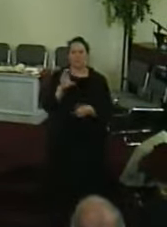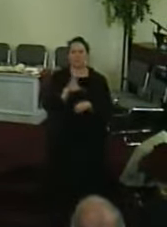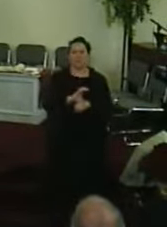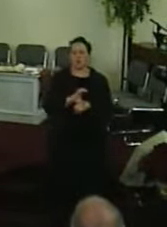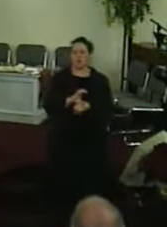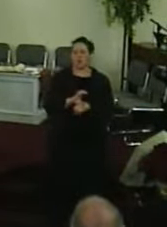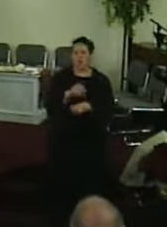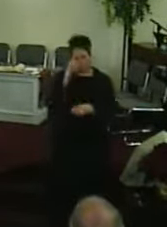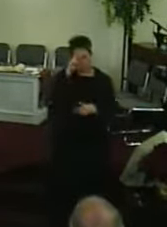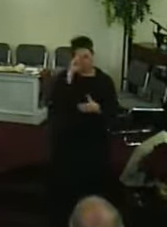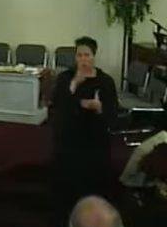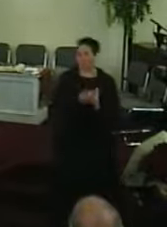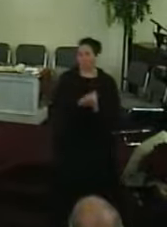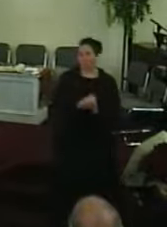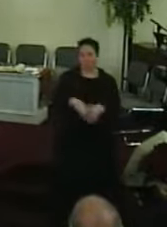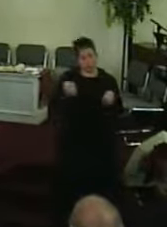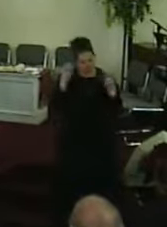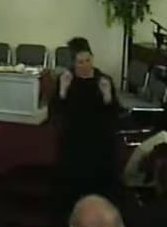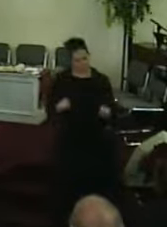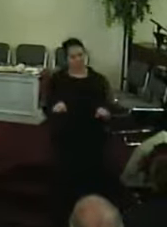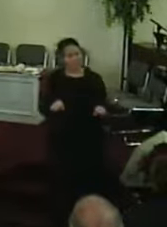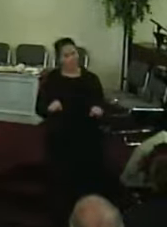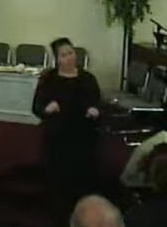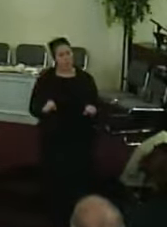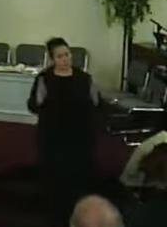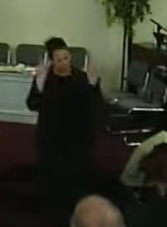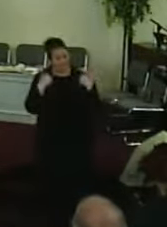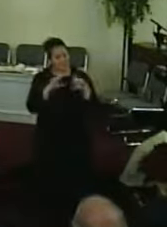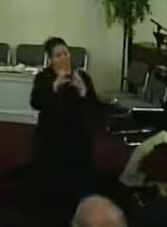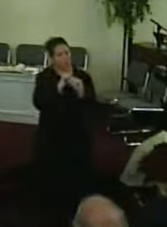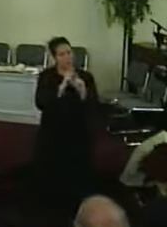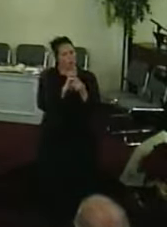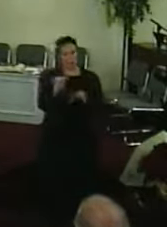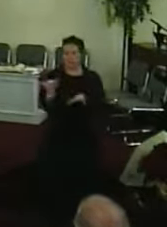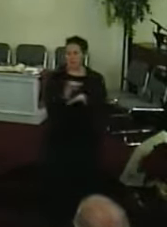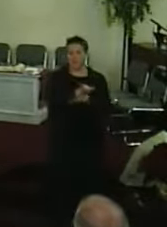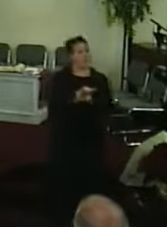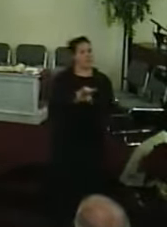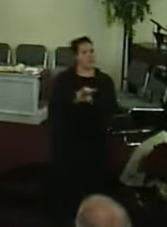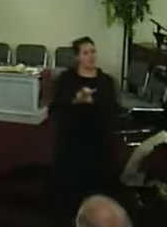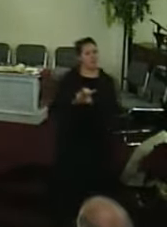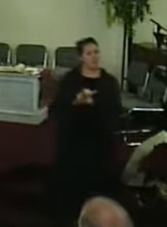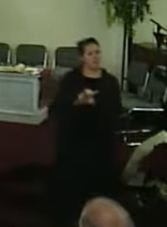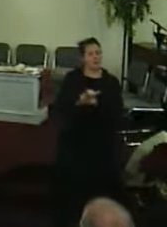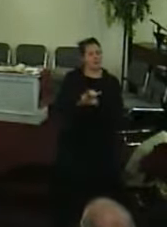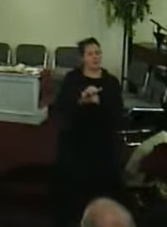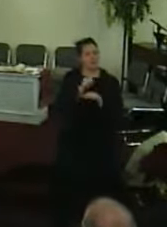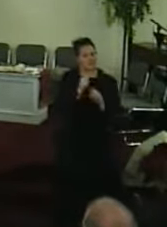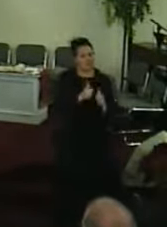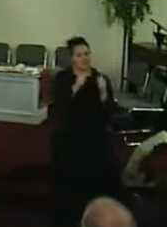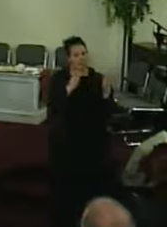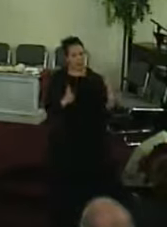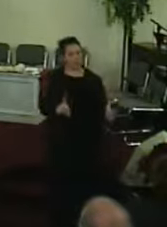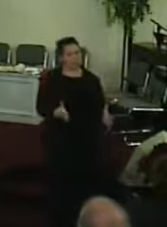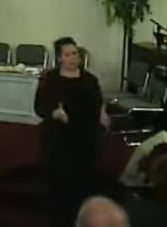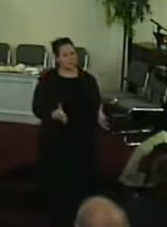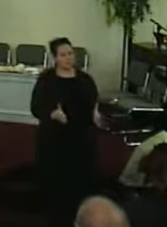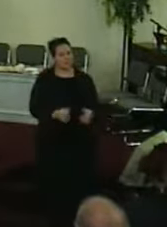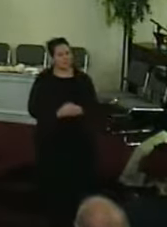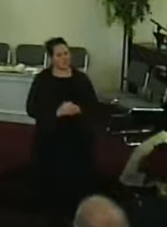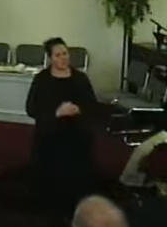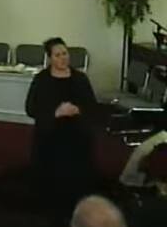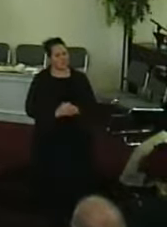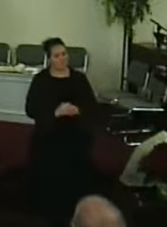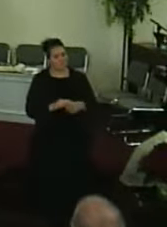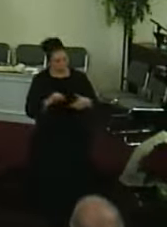the Holy Ghost just like the apostles did back in Acts. And they were all filled with the Holy Ghost and began to speak